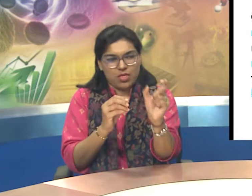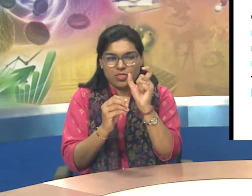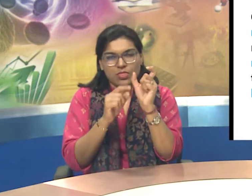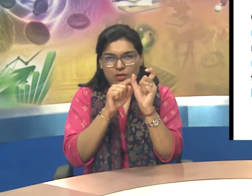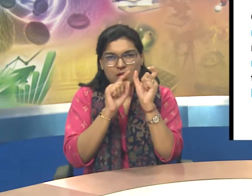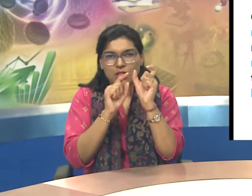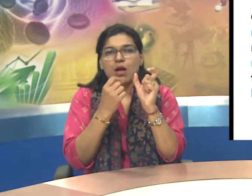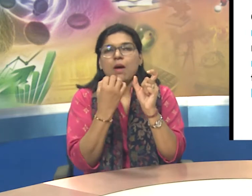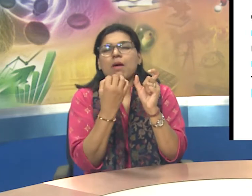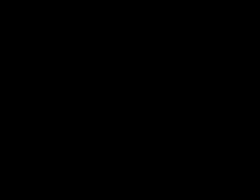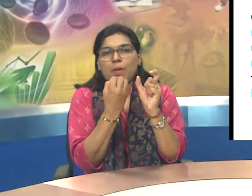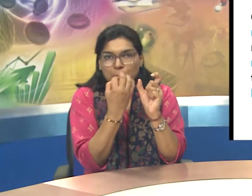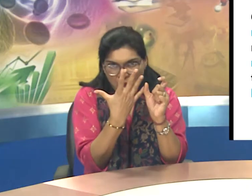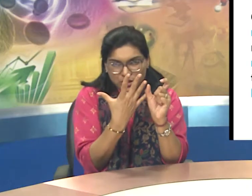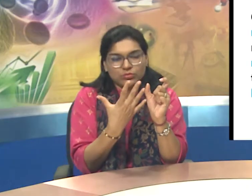number of words